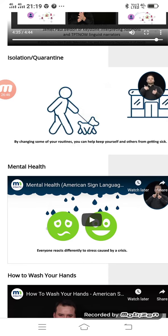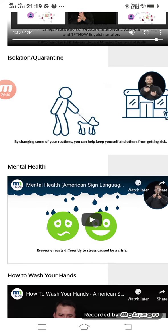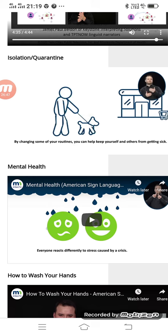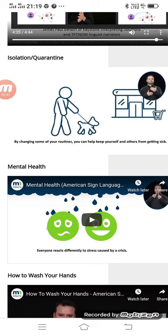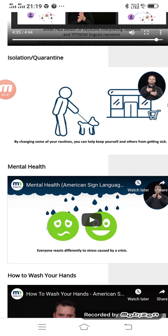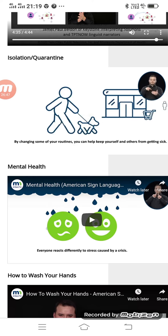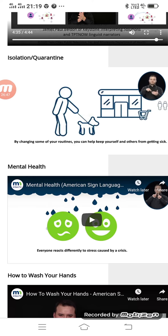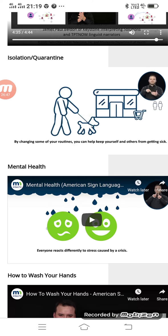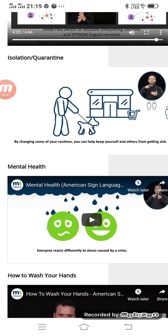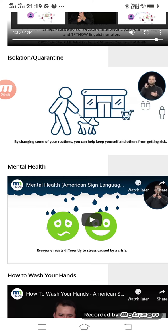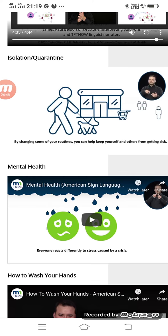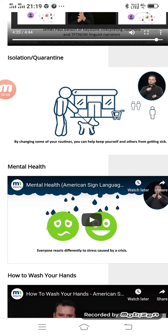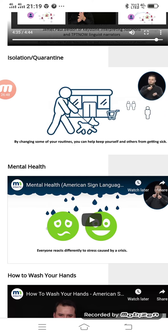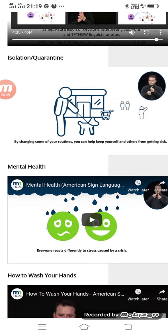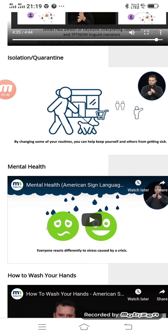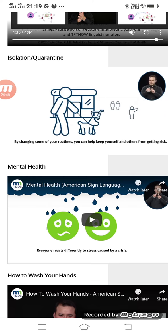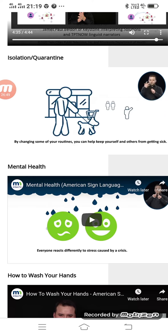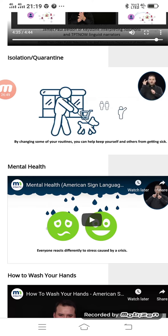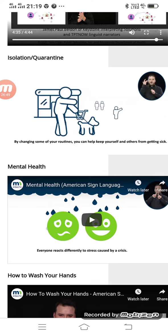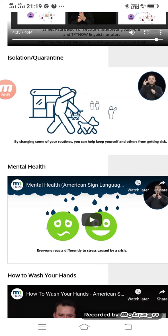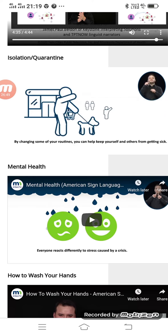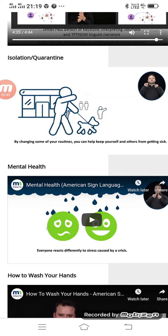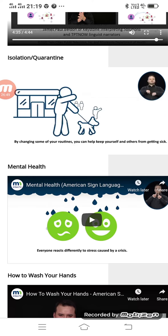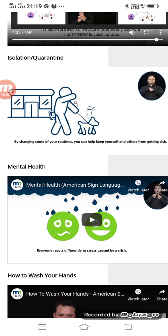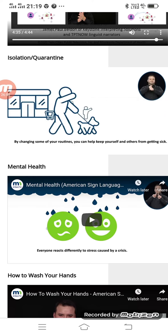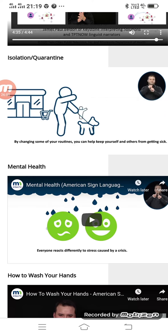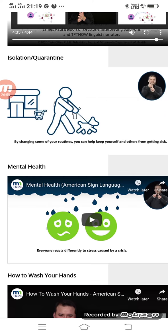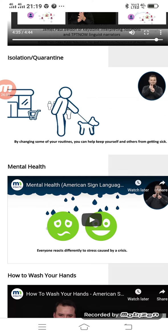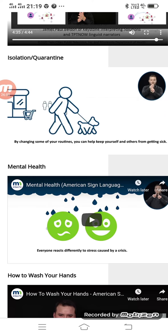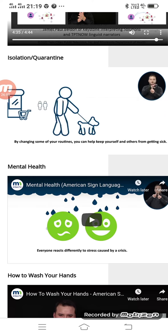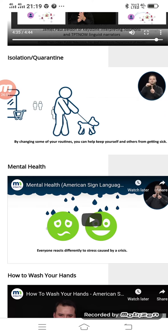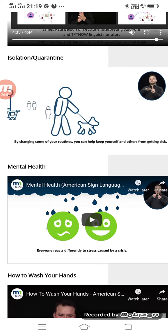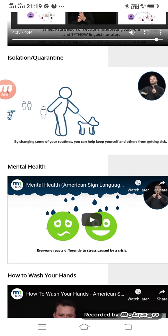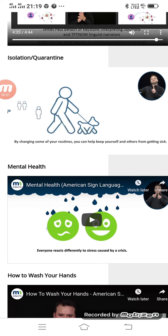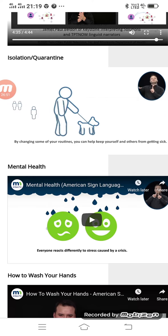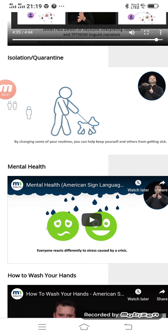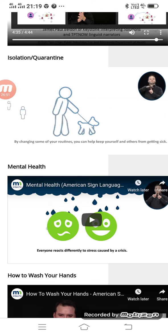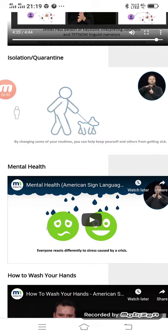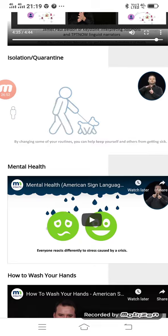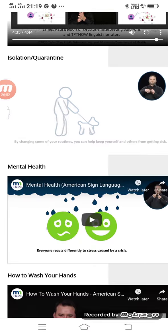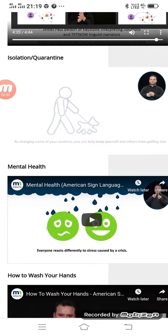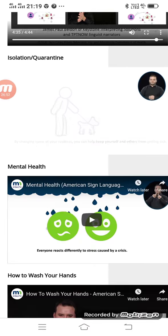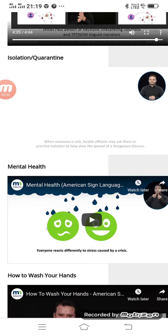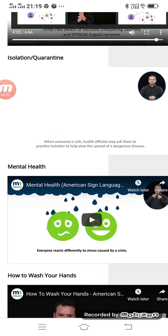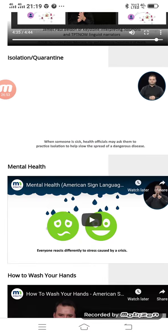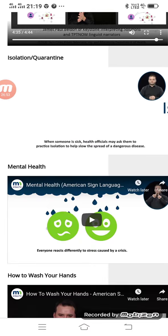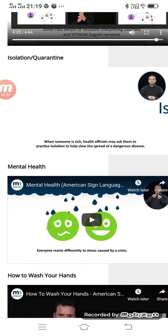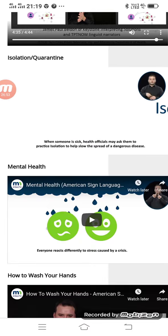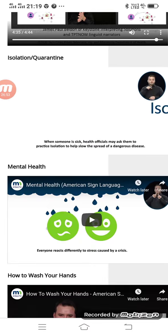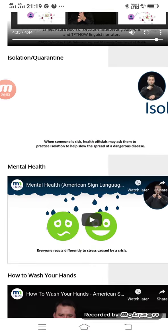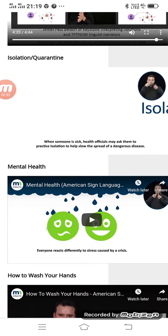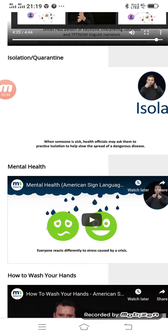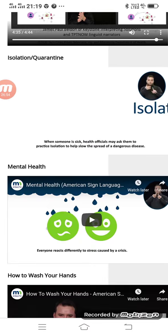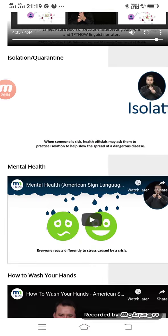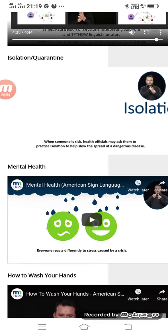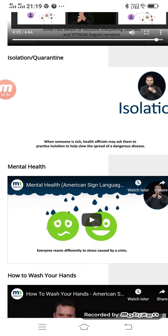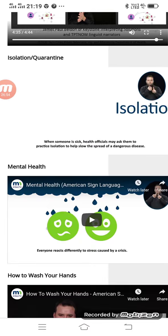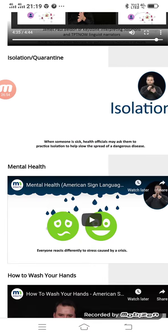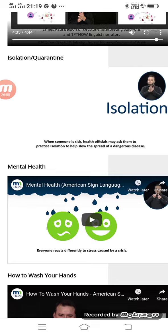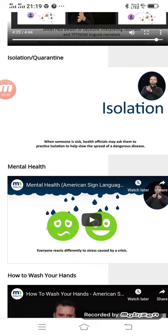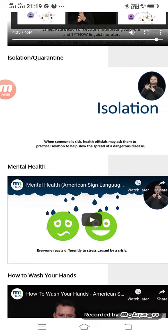By changing some of your routines, you can help keep yourself and others from getting sick. When someone is